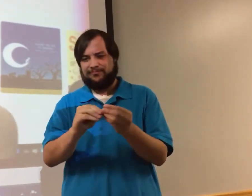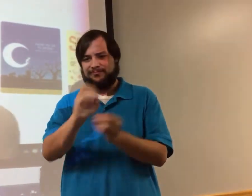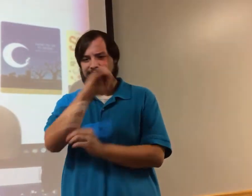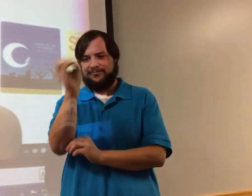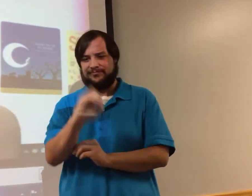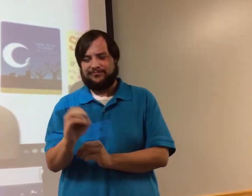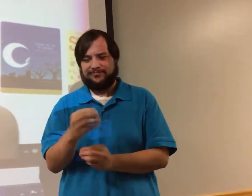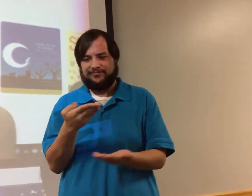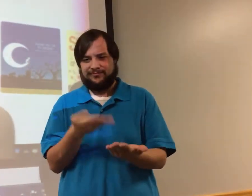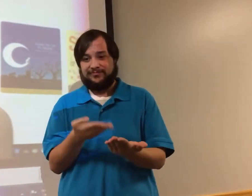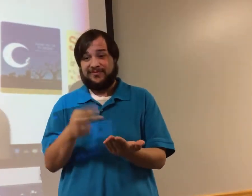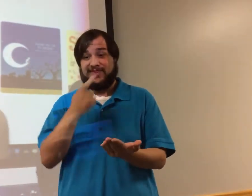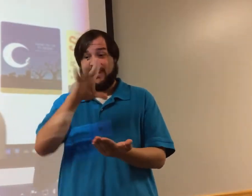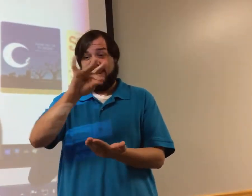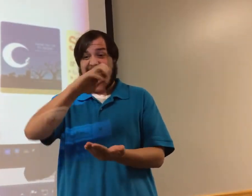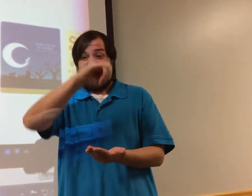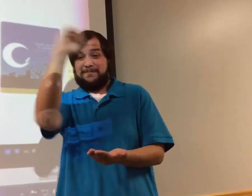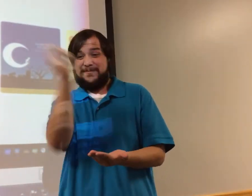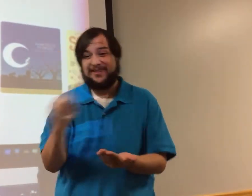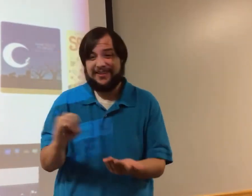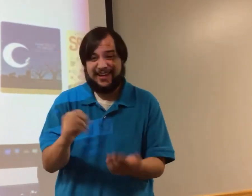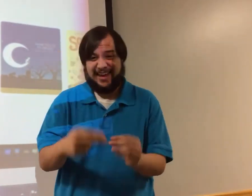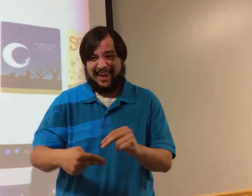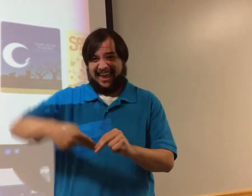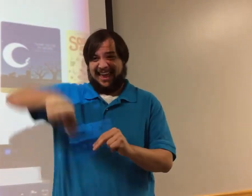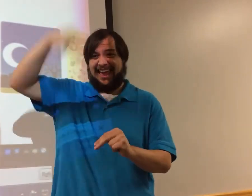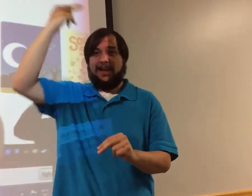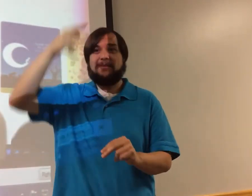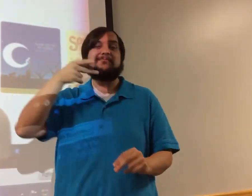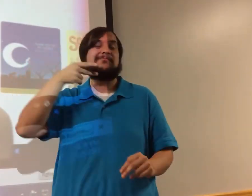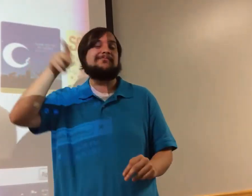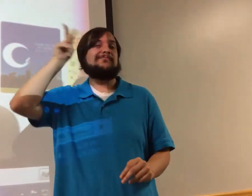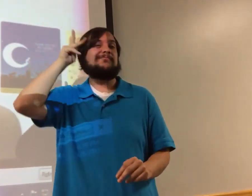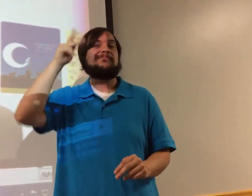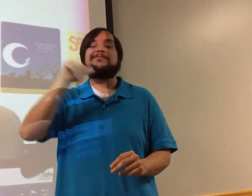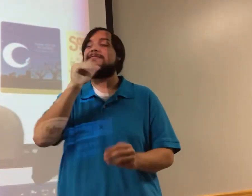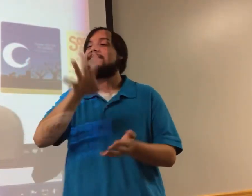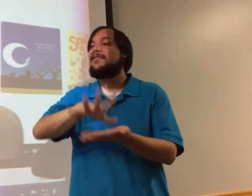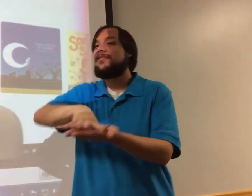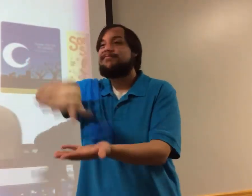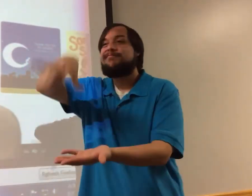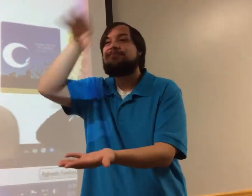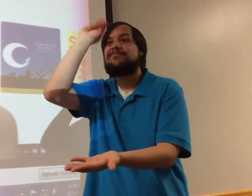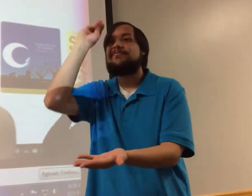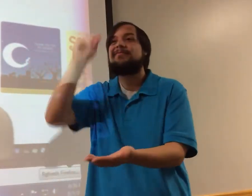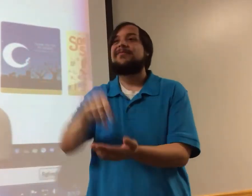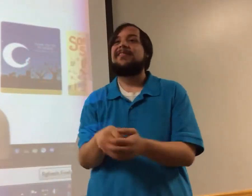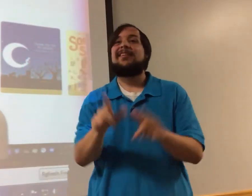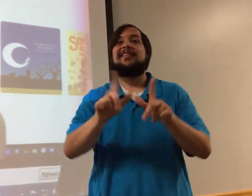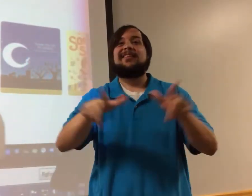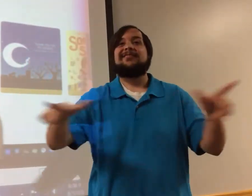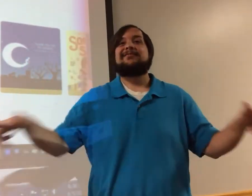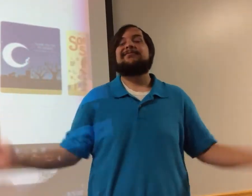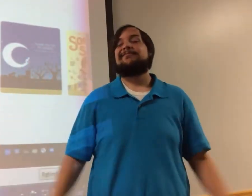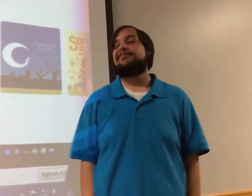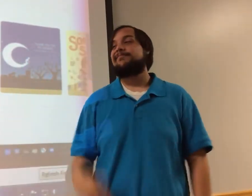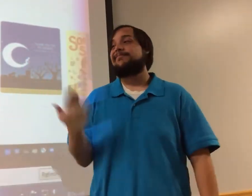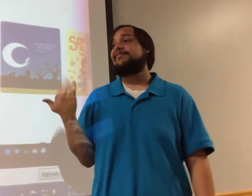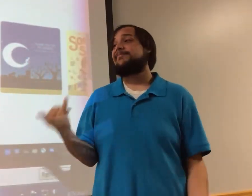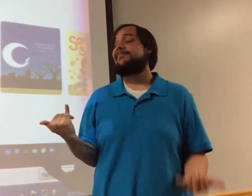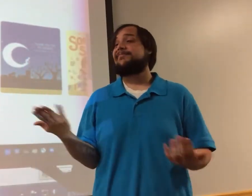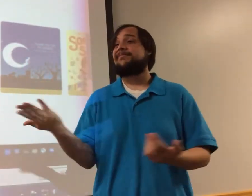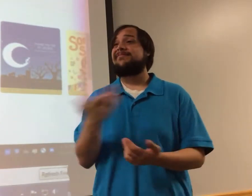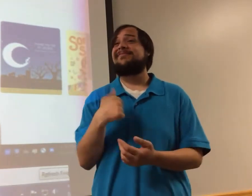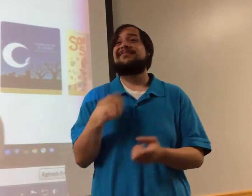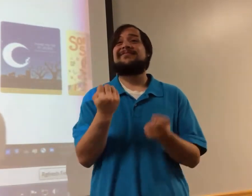it was unbelievably high, of parents that do not learn the language. And now in our case, where